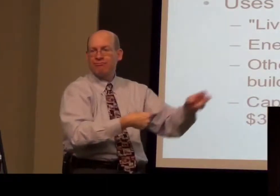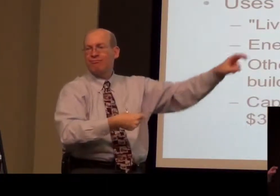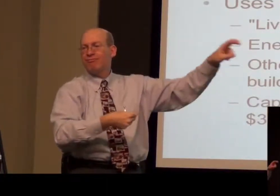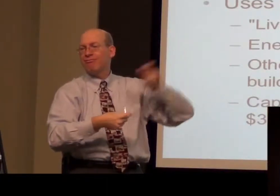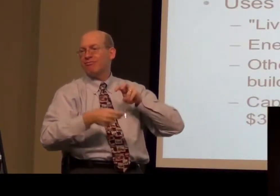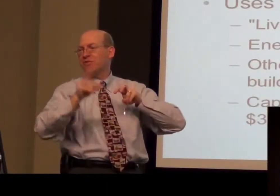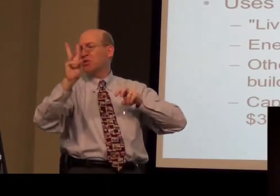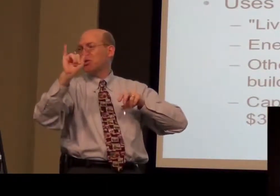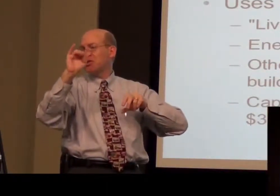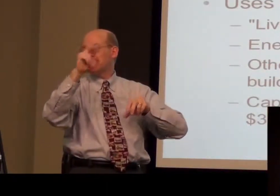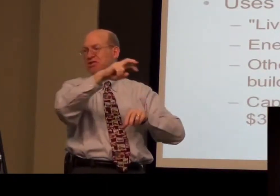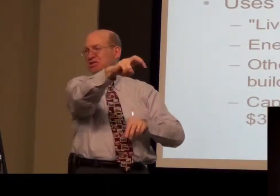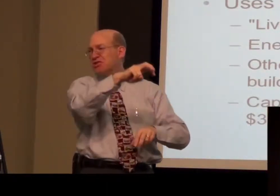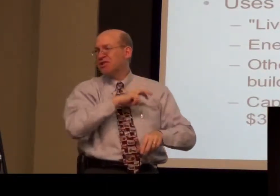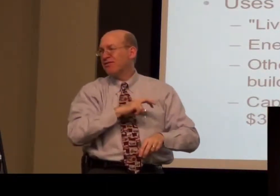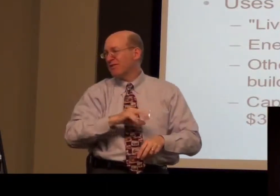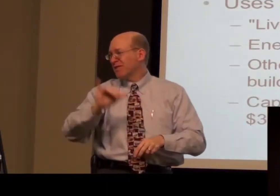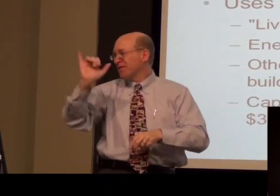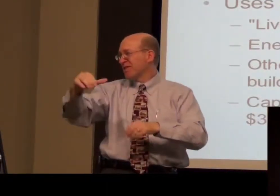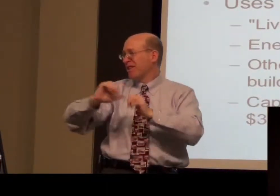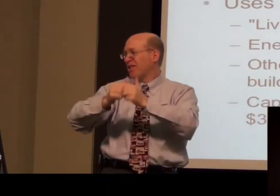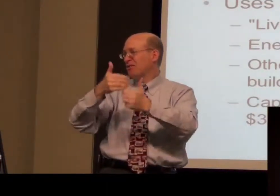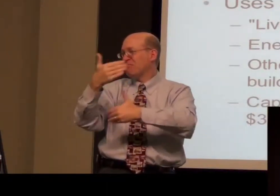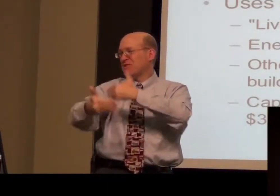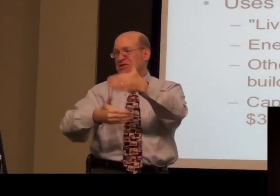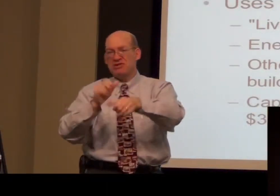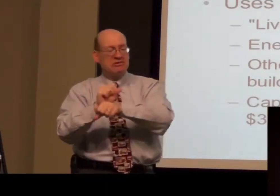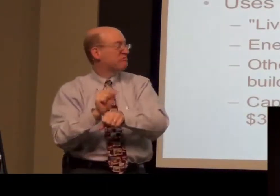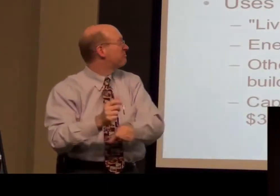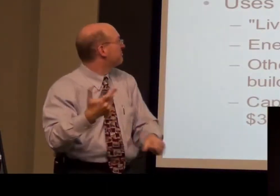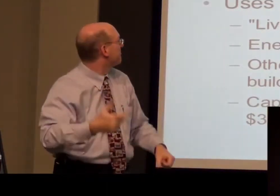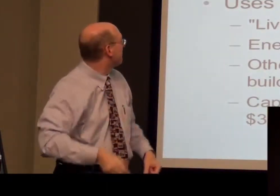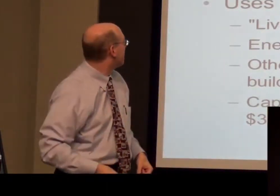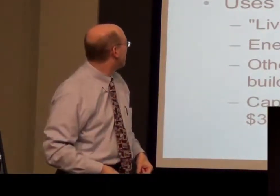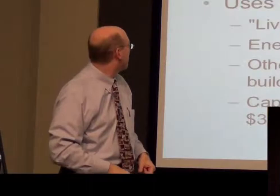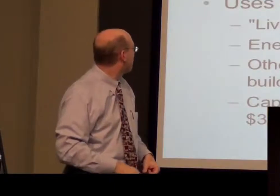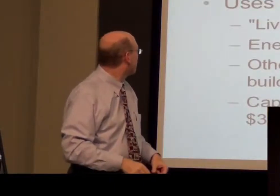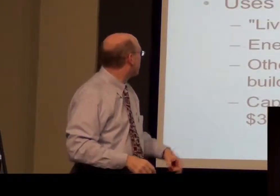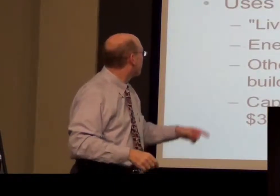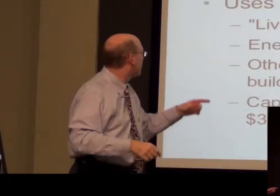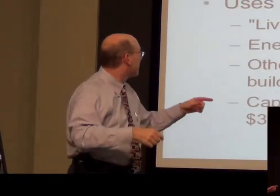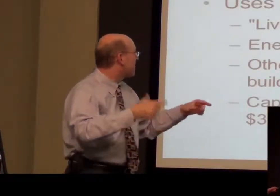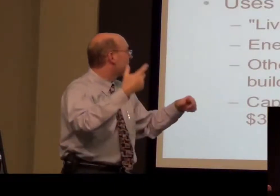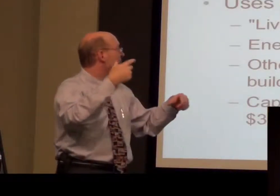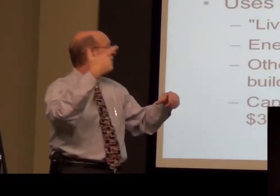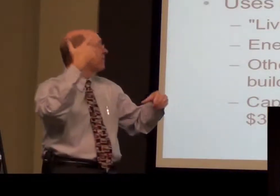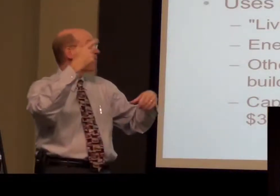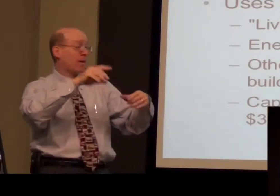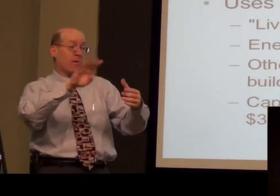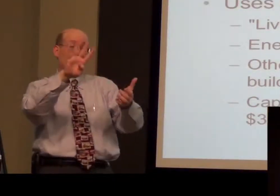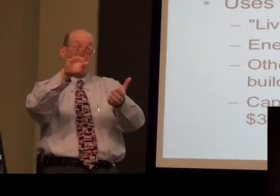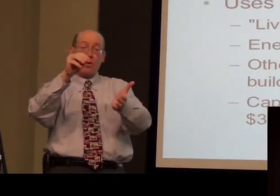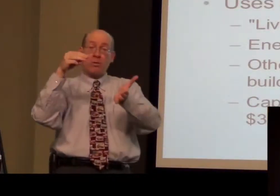the Board of Trustees. We request the money, they transfer it to us, and then we transfer it to our